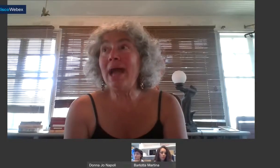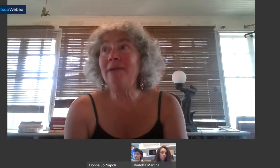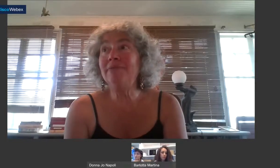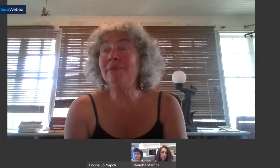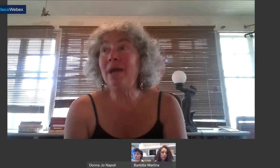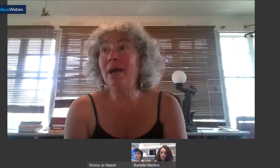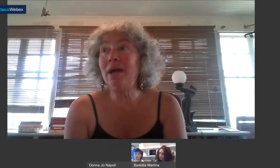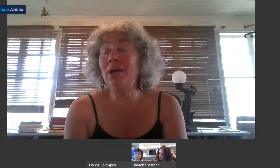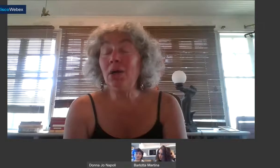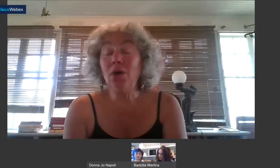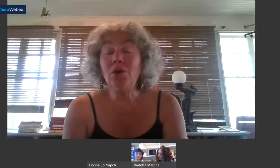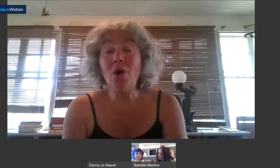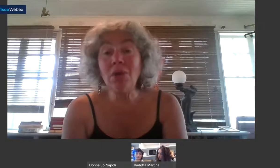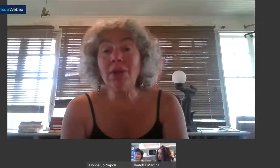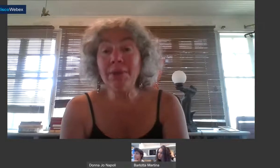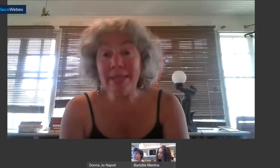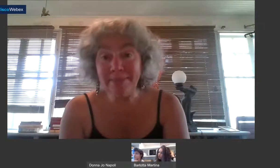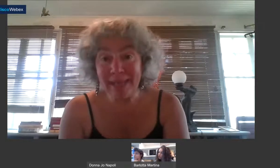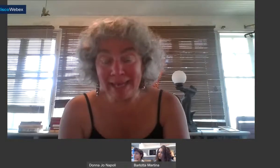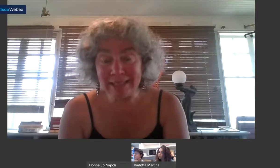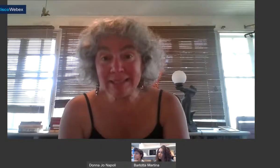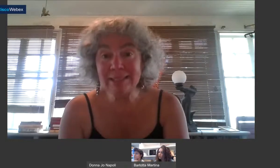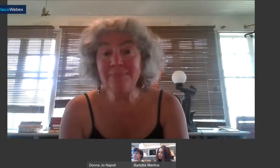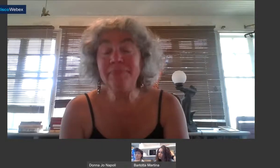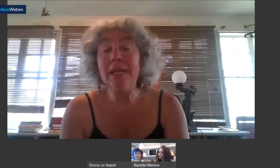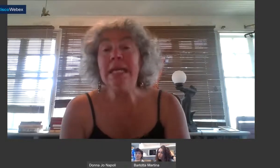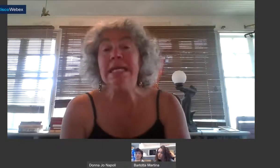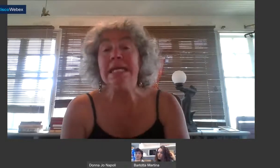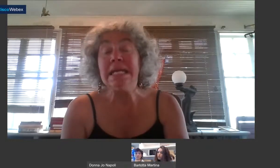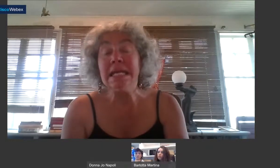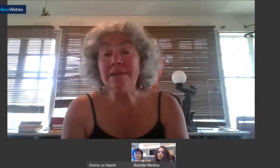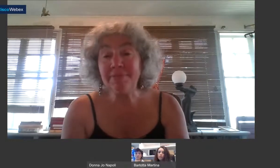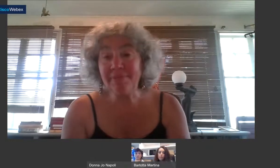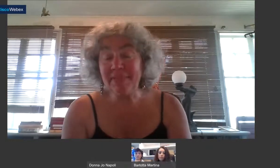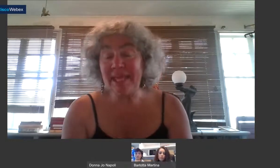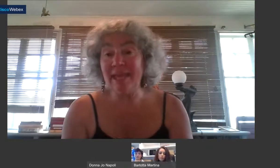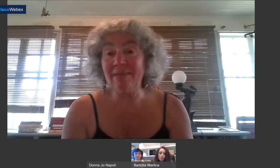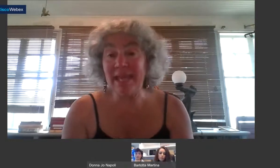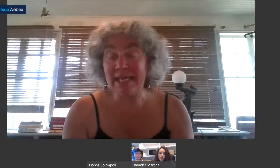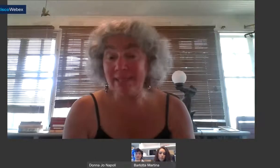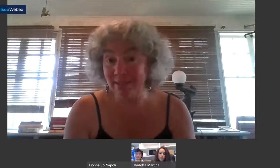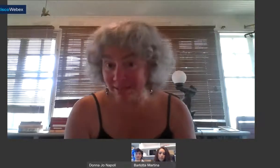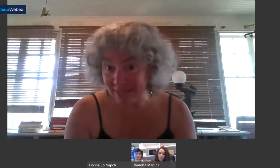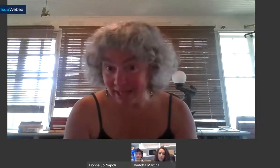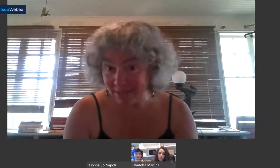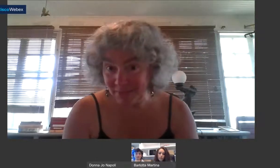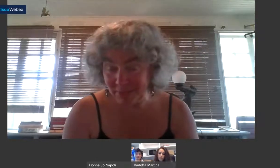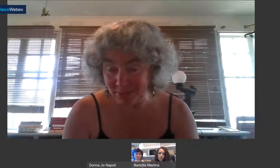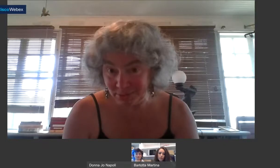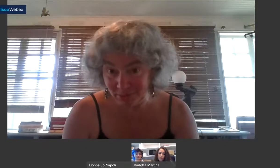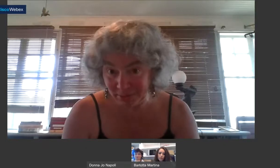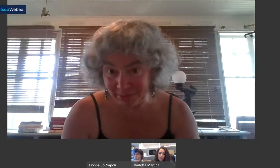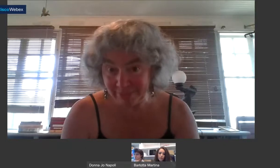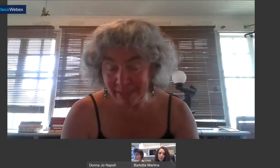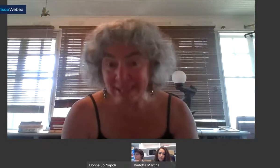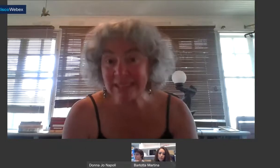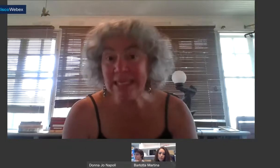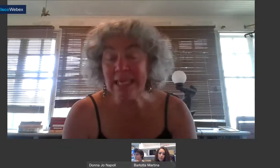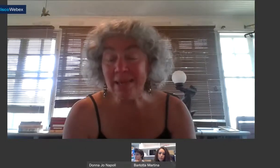have cochlear implants, if they have any success with those cochlear implants, if